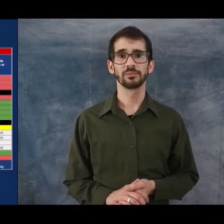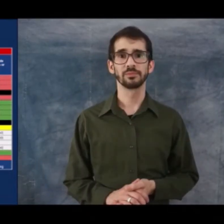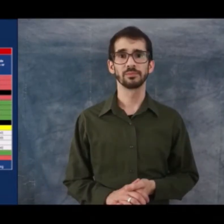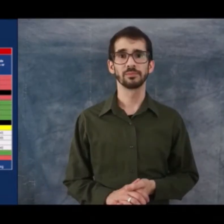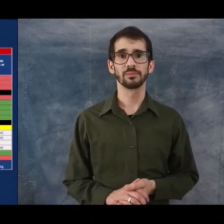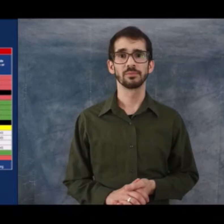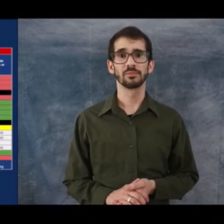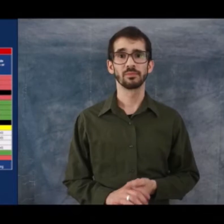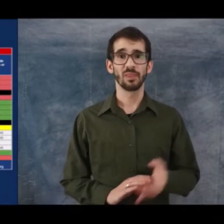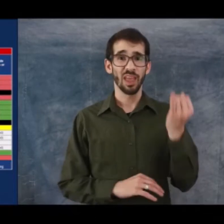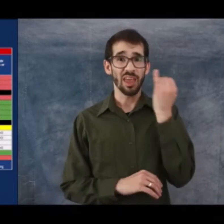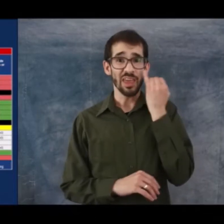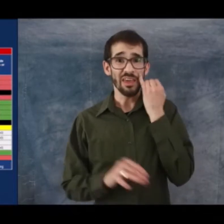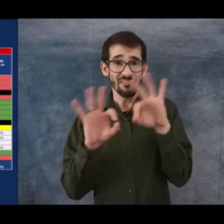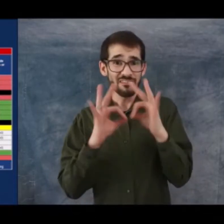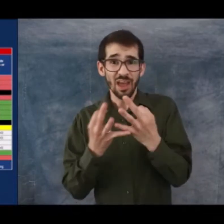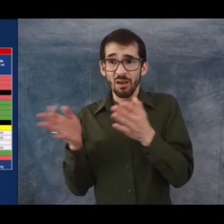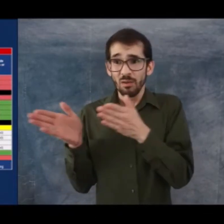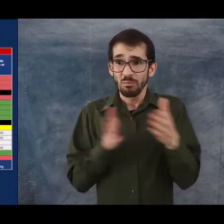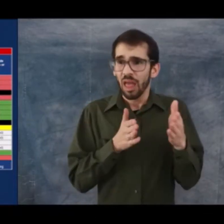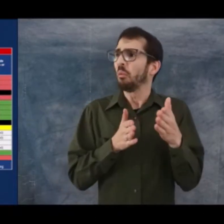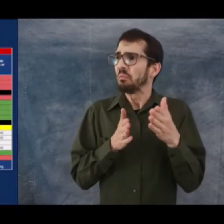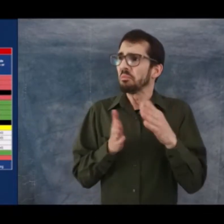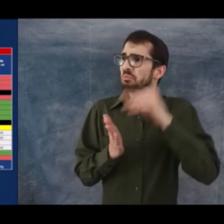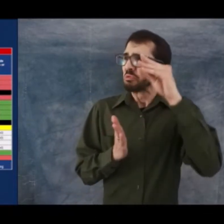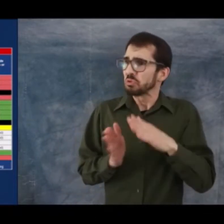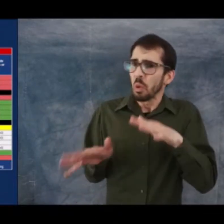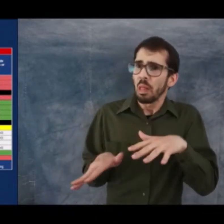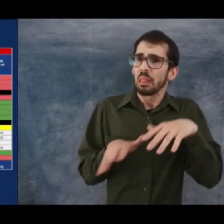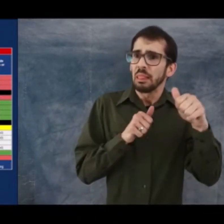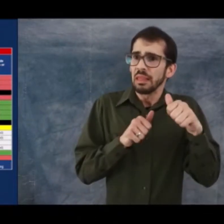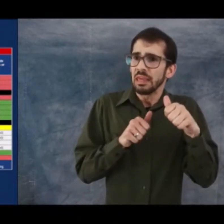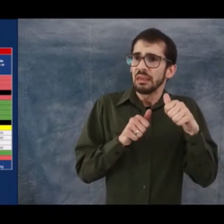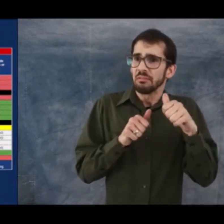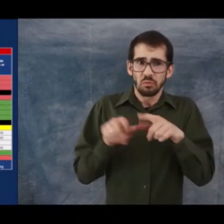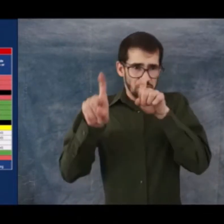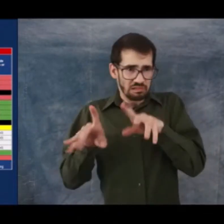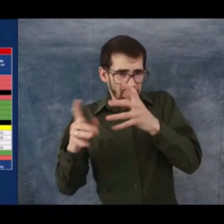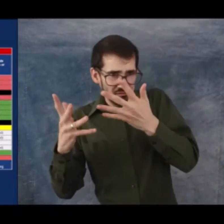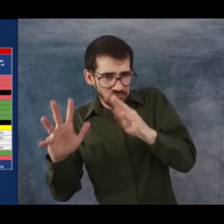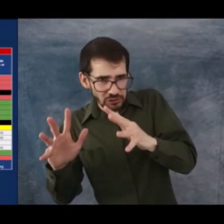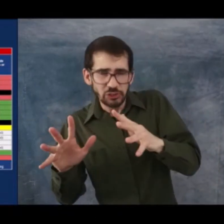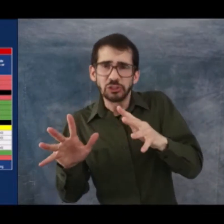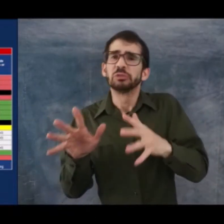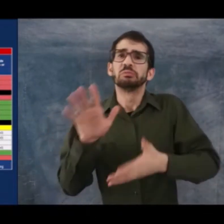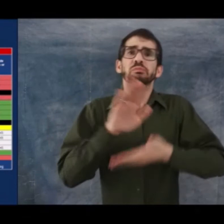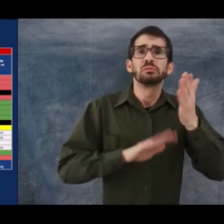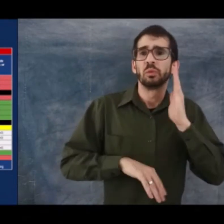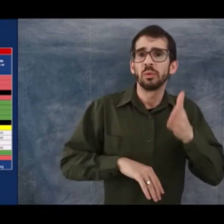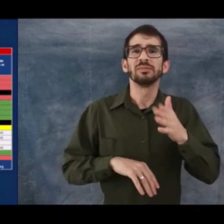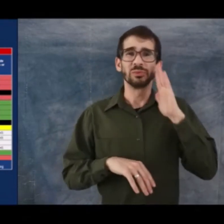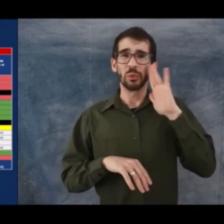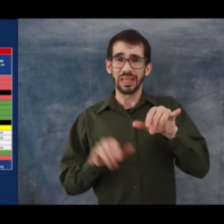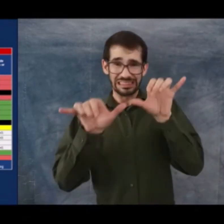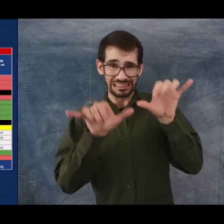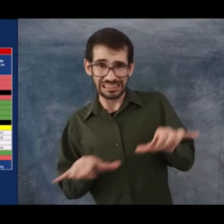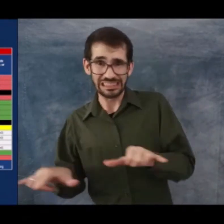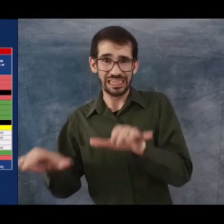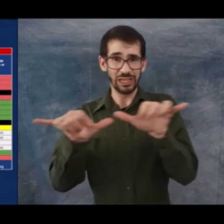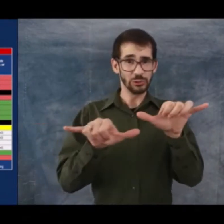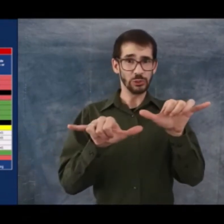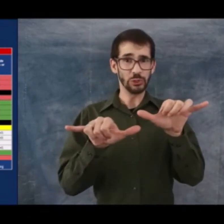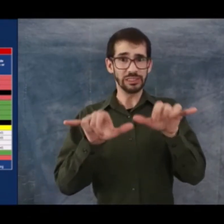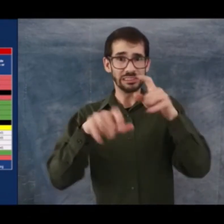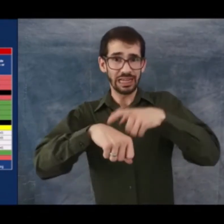For families who arrange for their student to leave campus following morning assessments, note that the standard administration of EOCs typically end